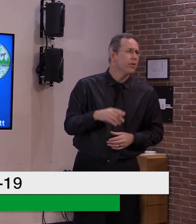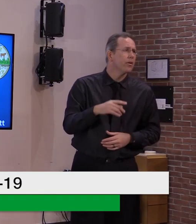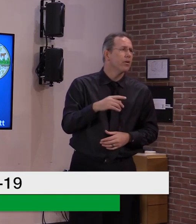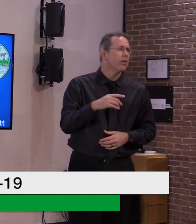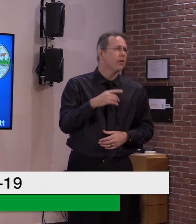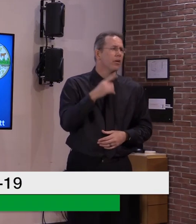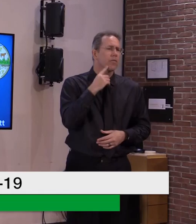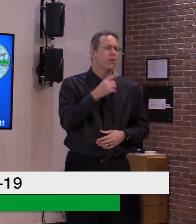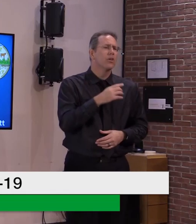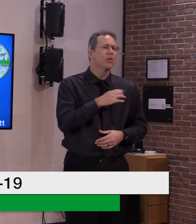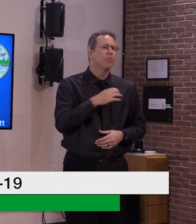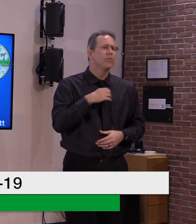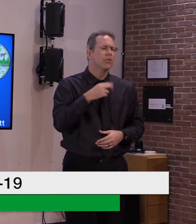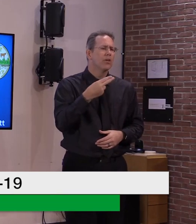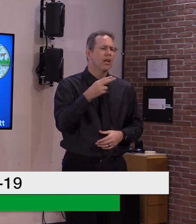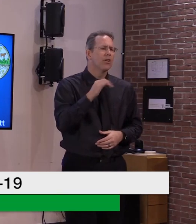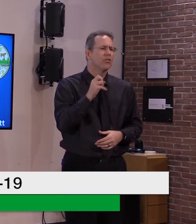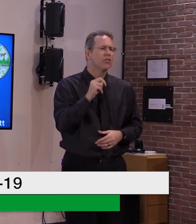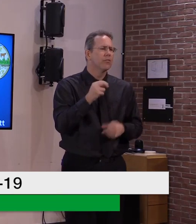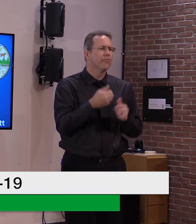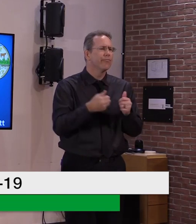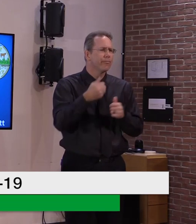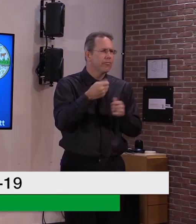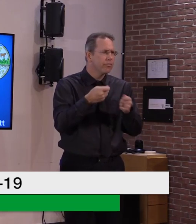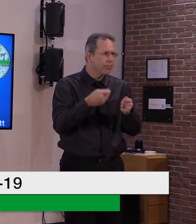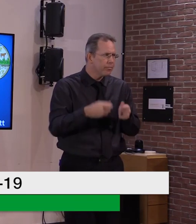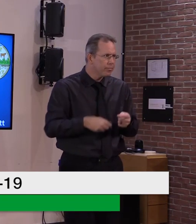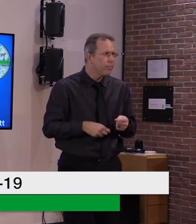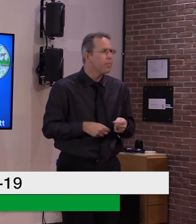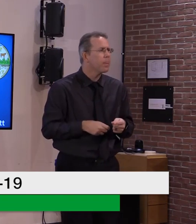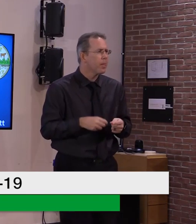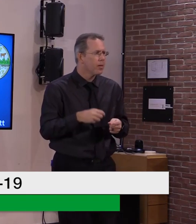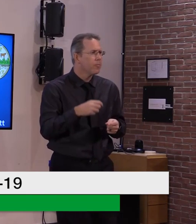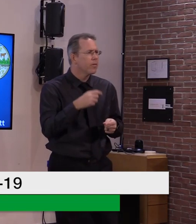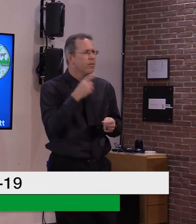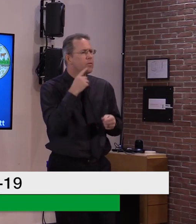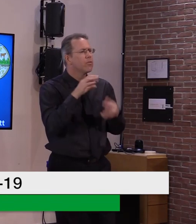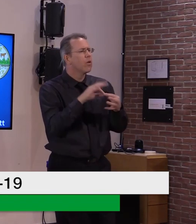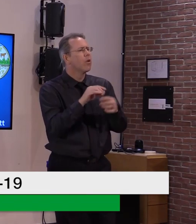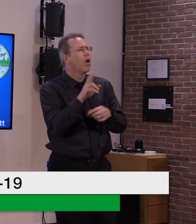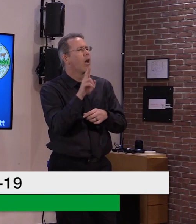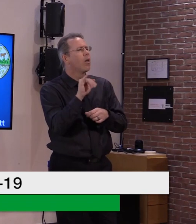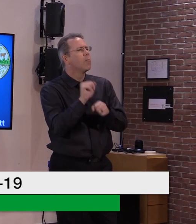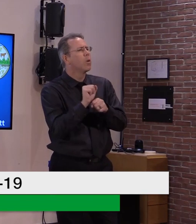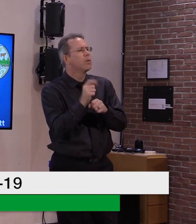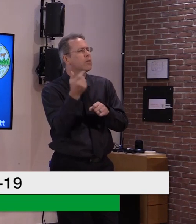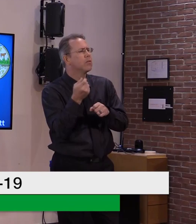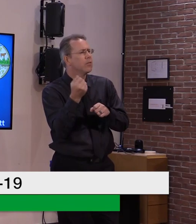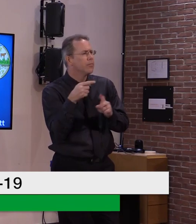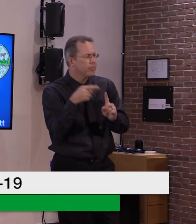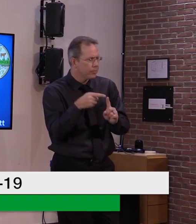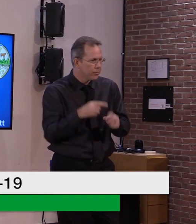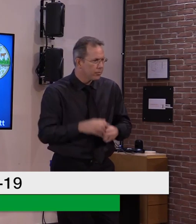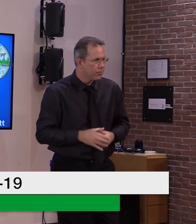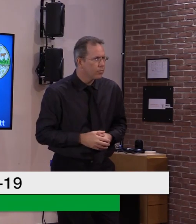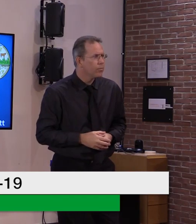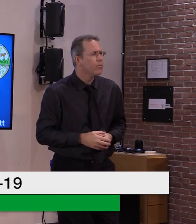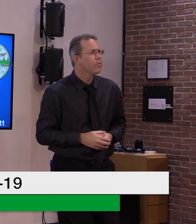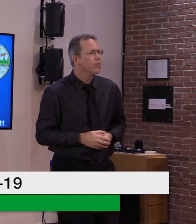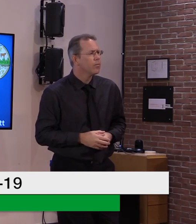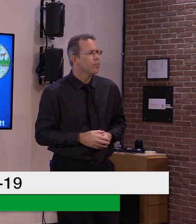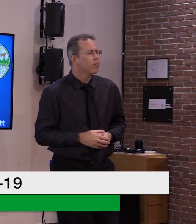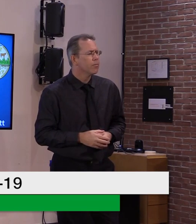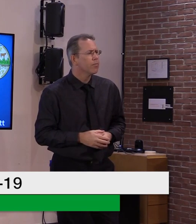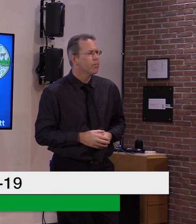state unemployment years it appears to me at least as if as many as nearly 10